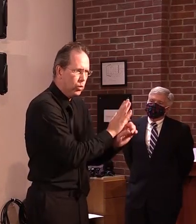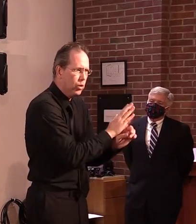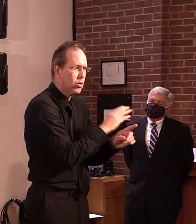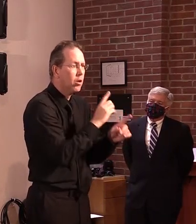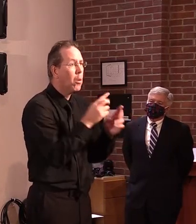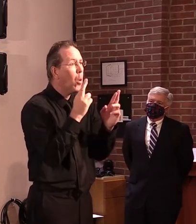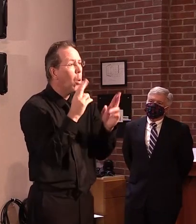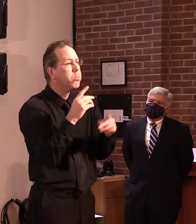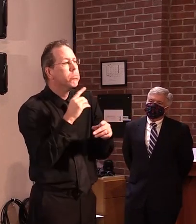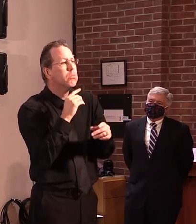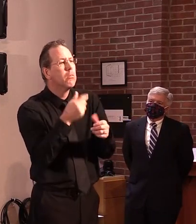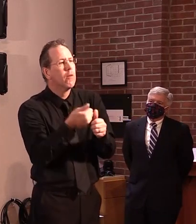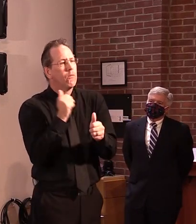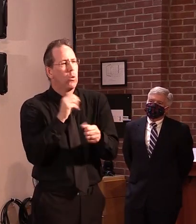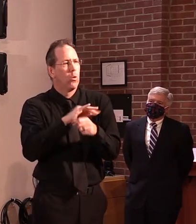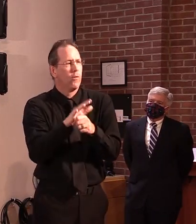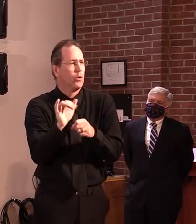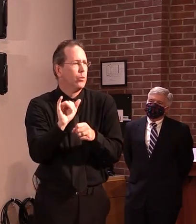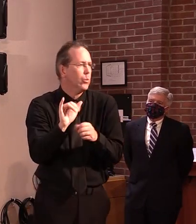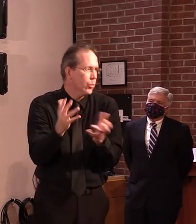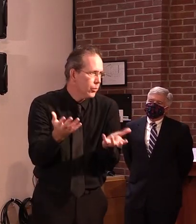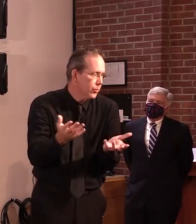one as well. So